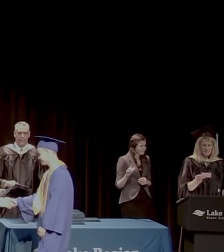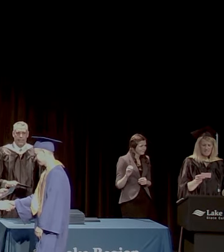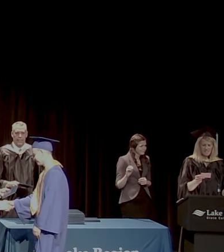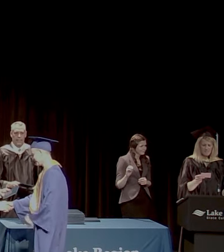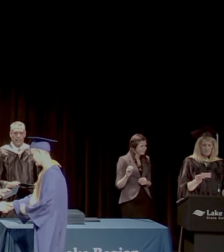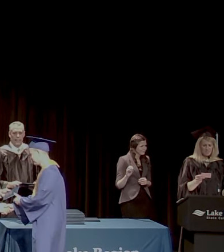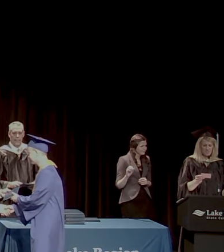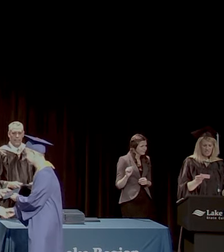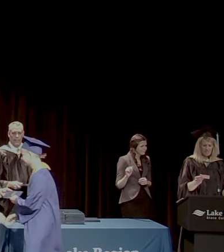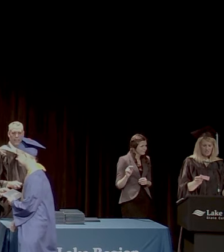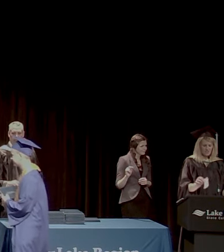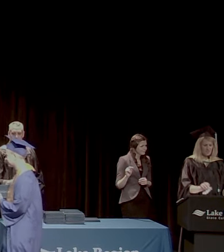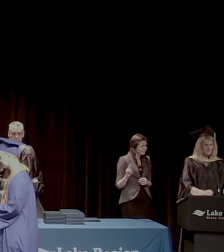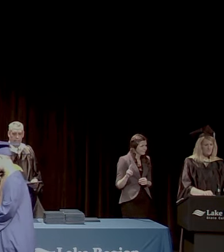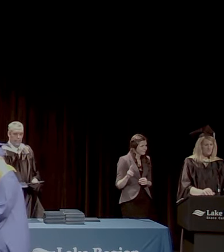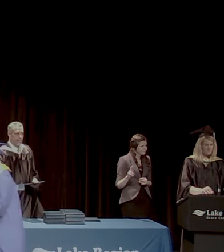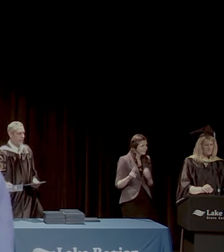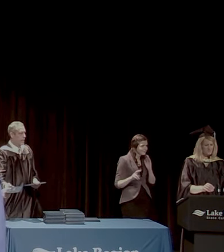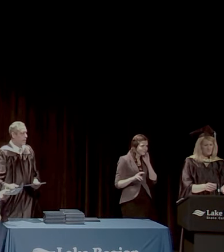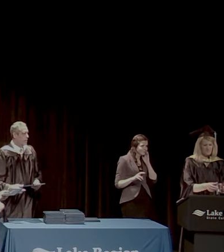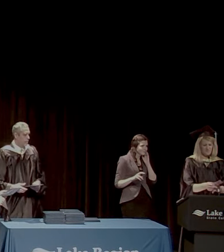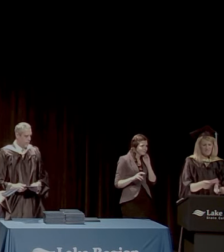Associate in Applied Science, Precision Agriculture.